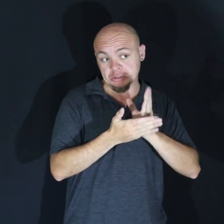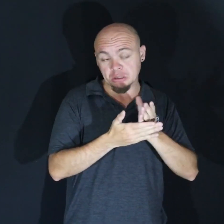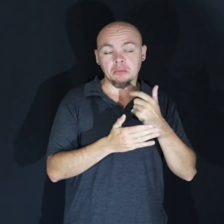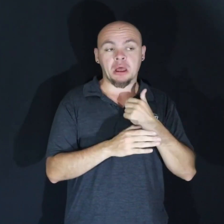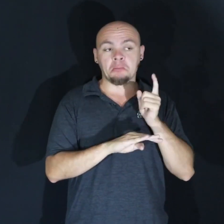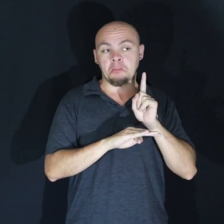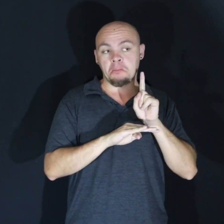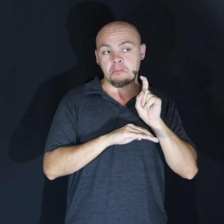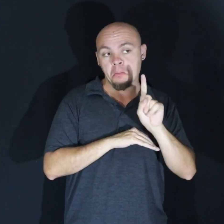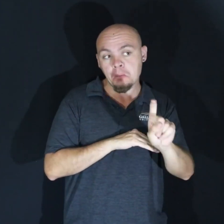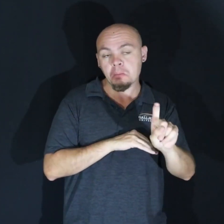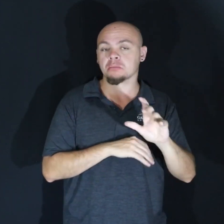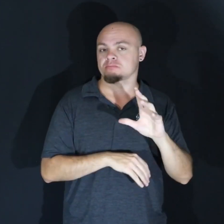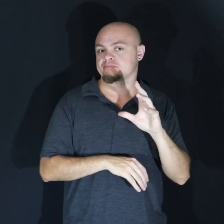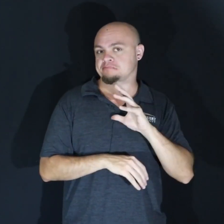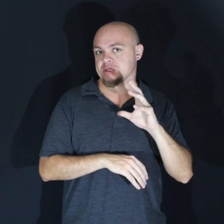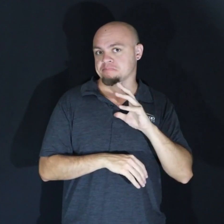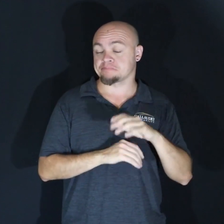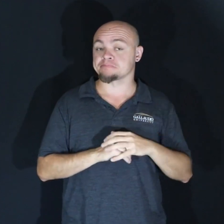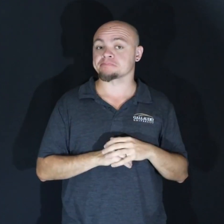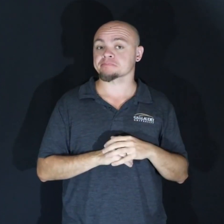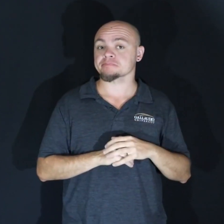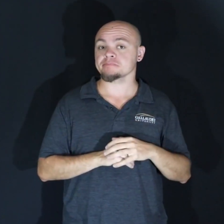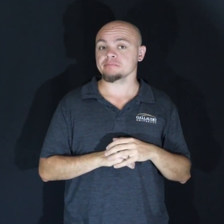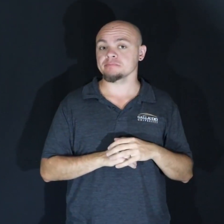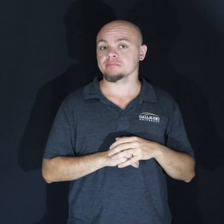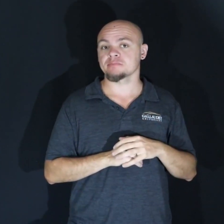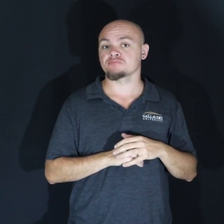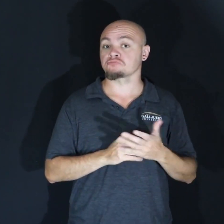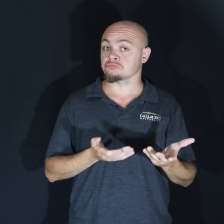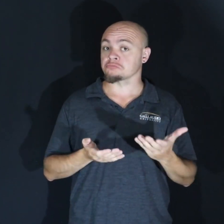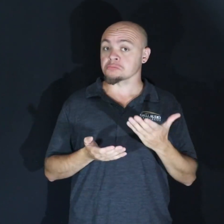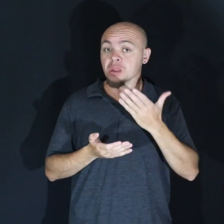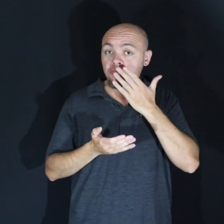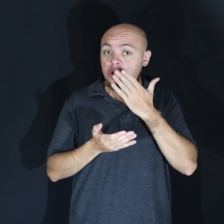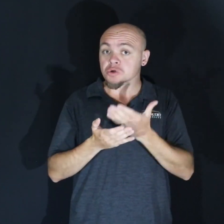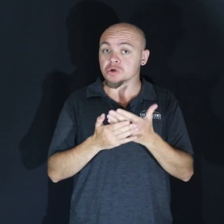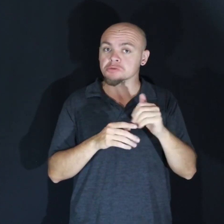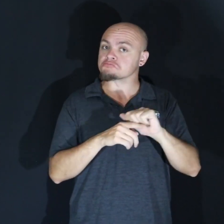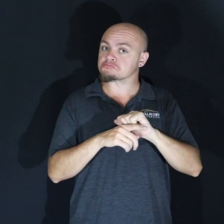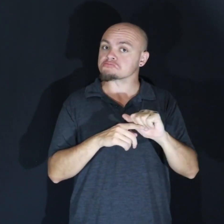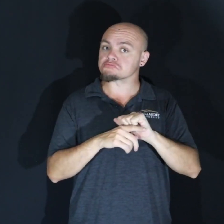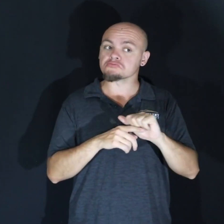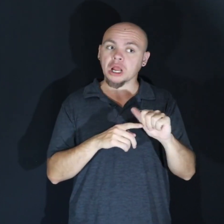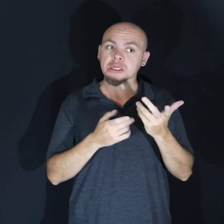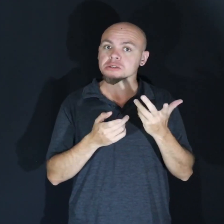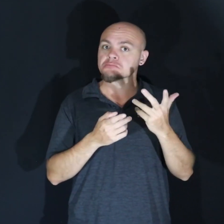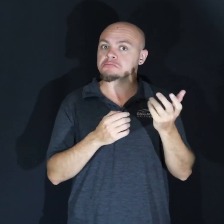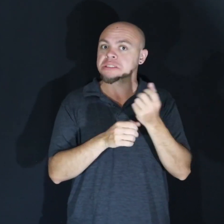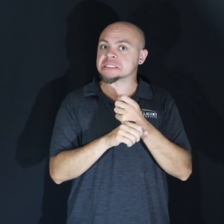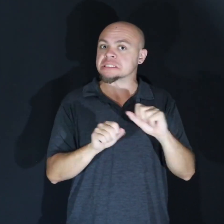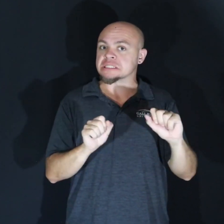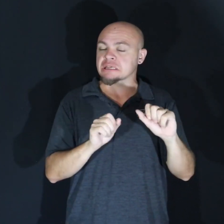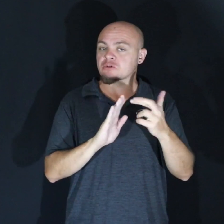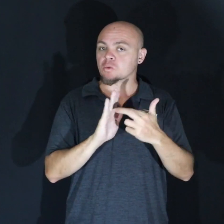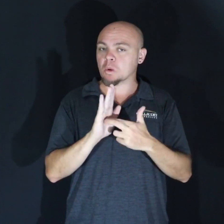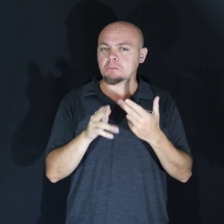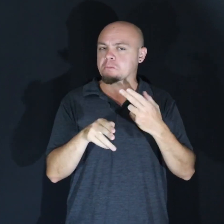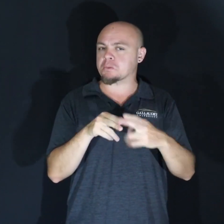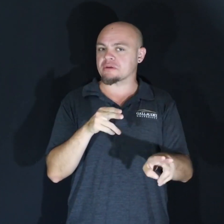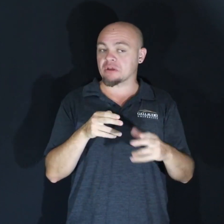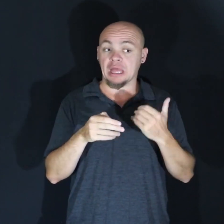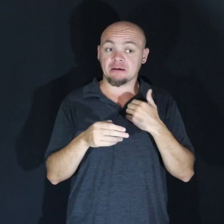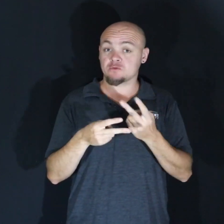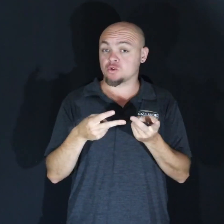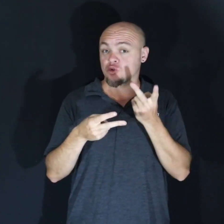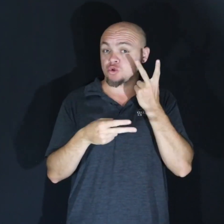pass? We then have the more practical safety rules, which are very brief. In fact, we only have